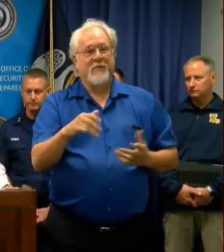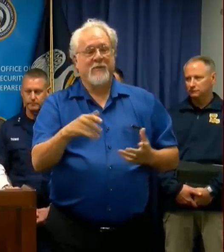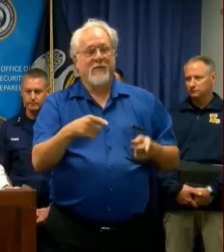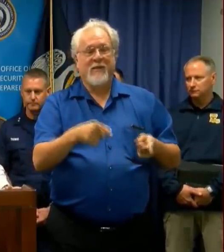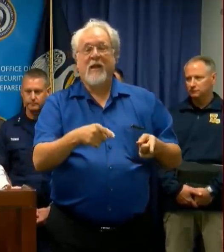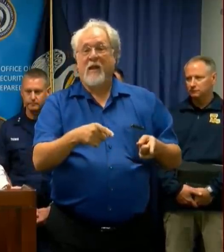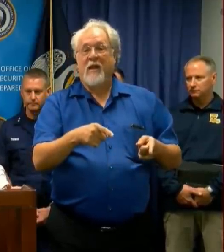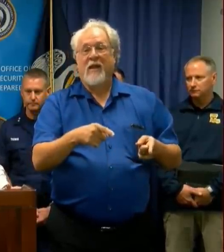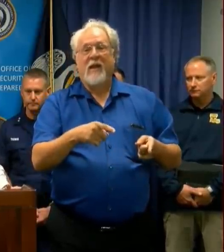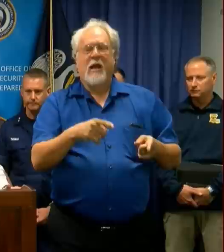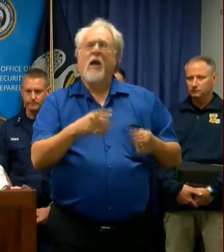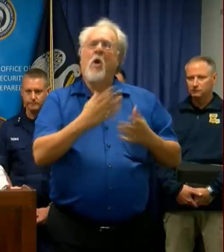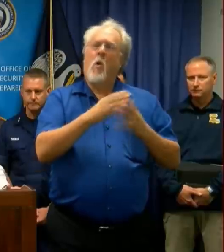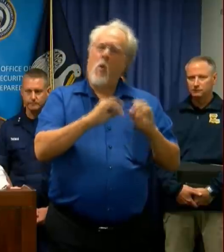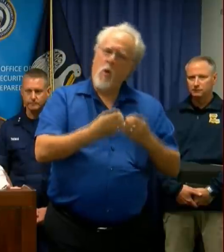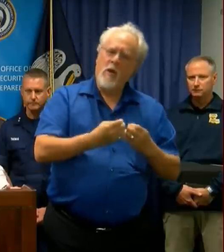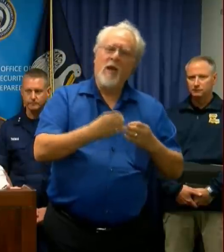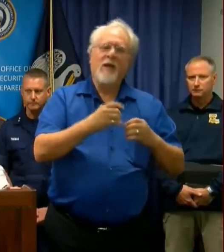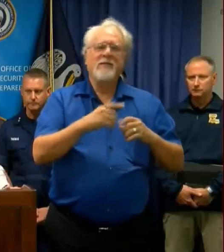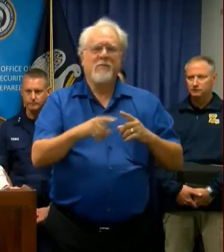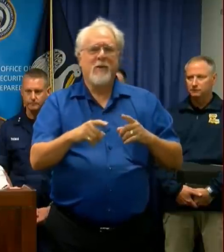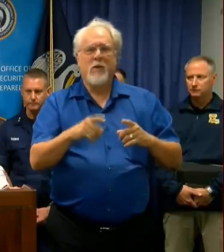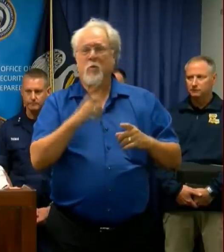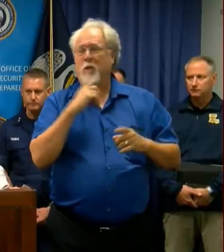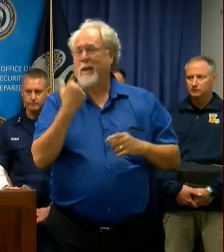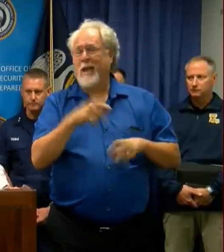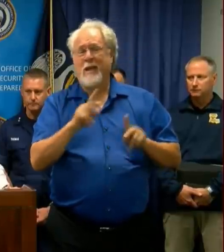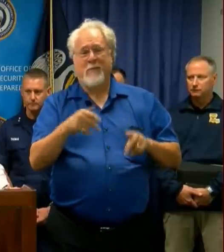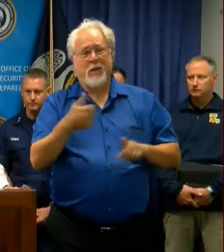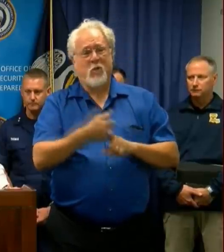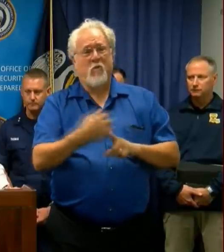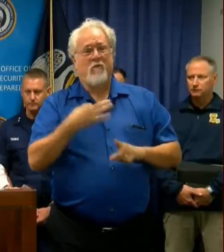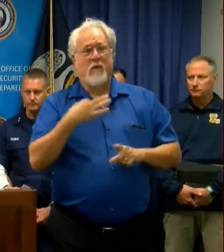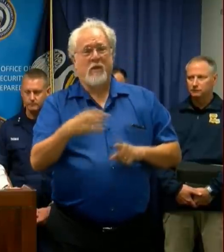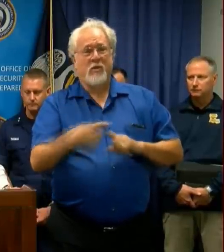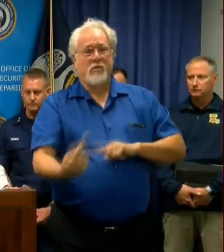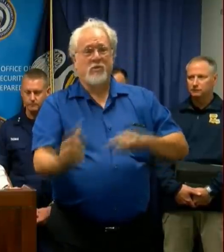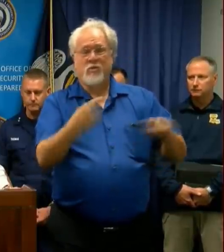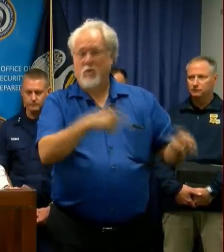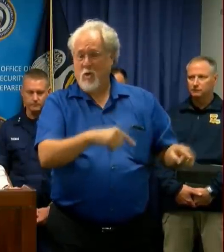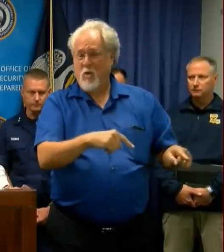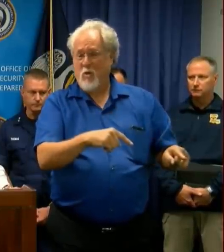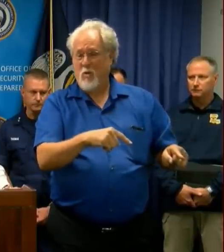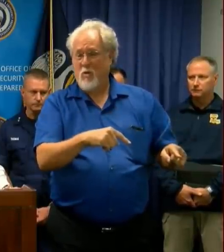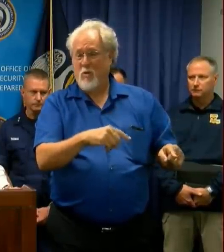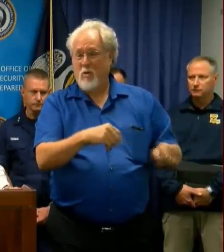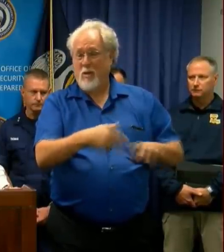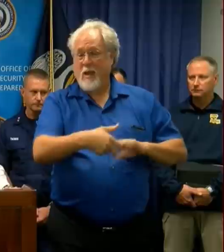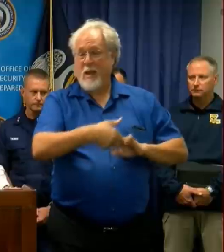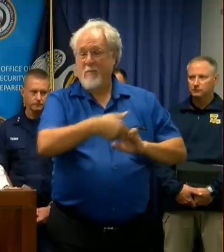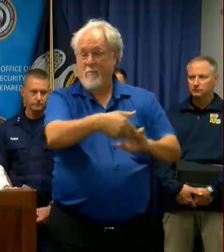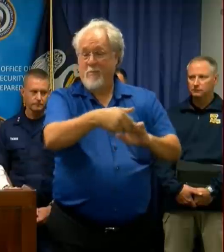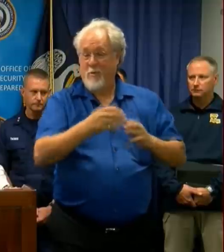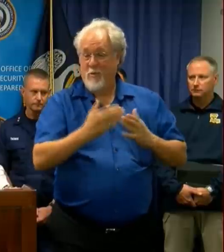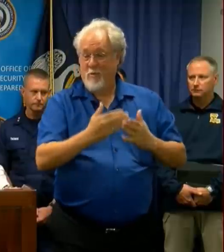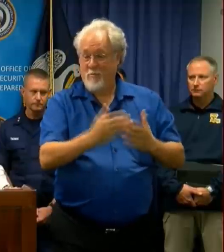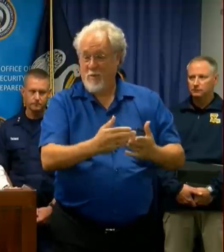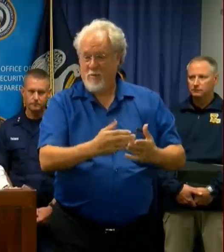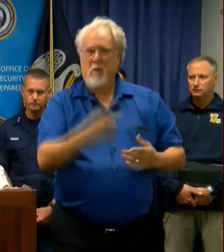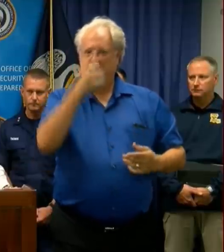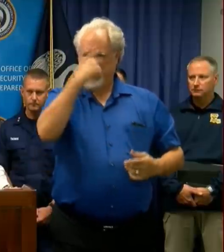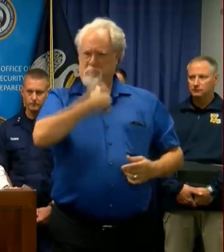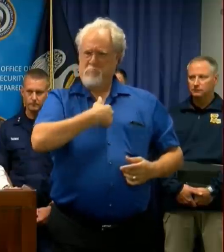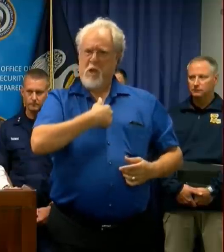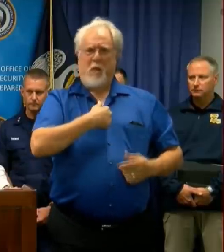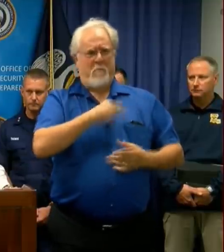you know, there, it is somewhat organized, but then just about anybody who volunteers to go over and pull a boat behind them